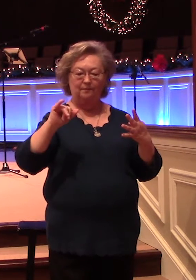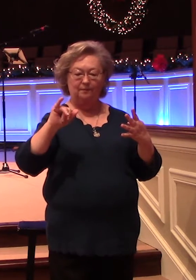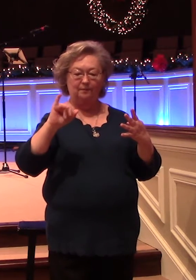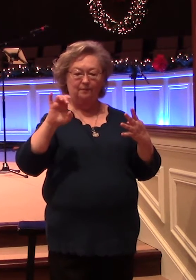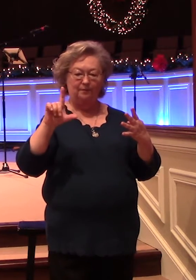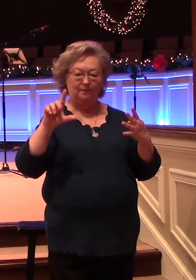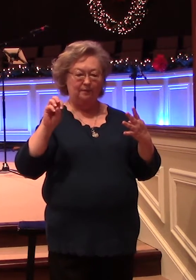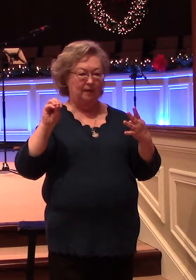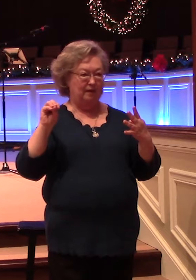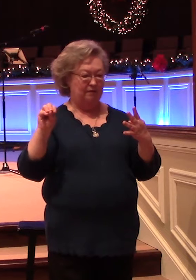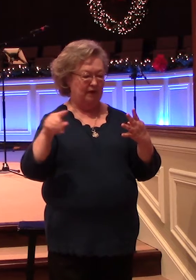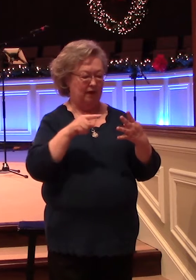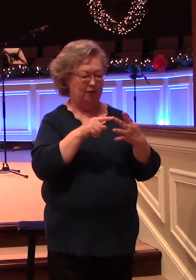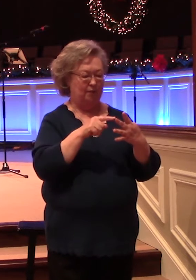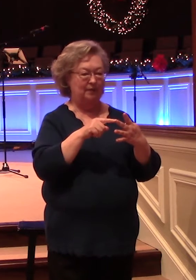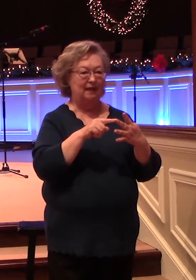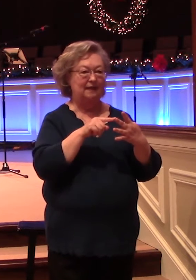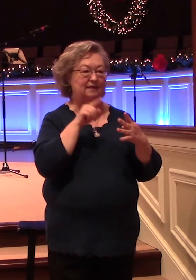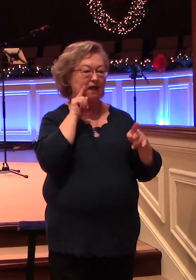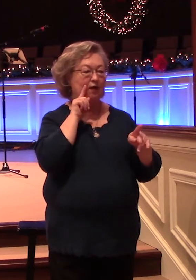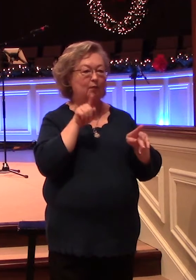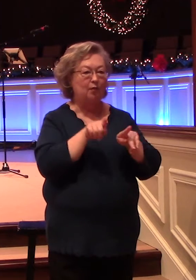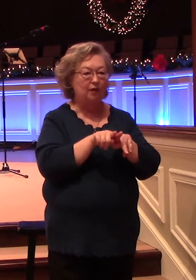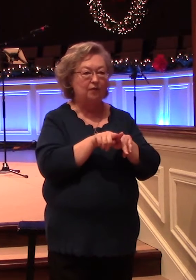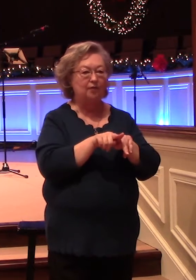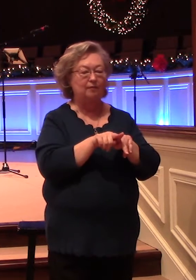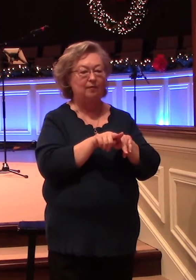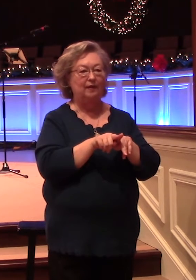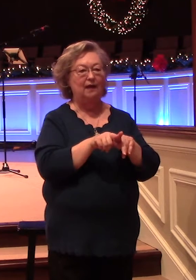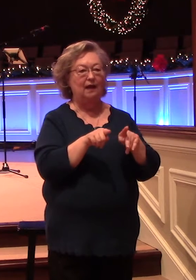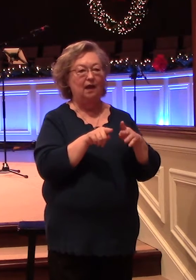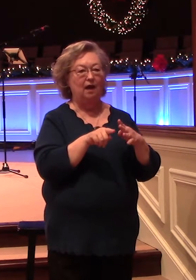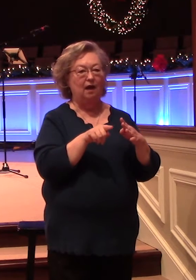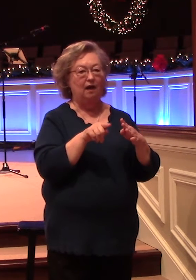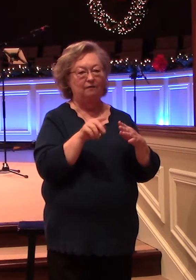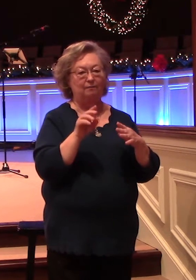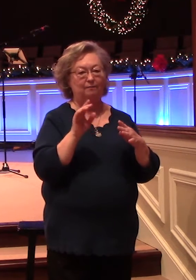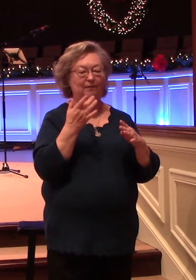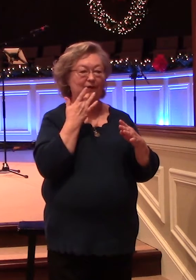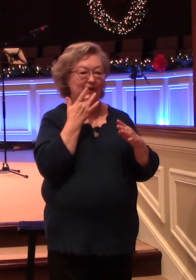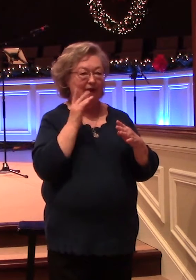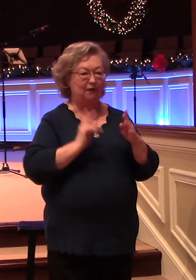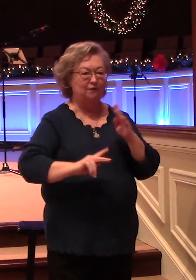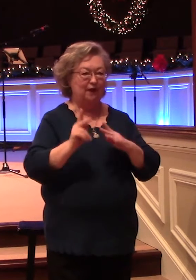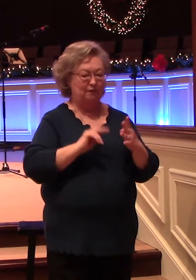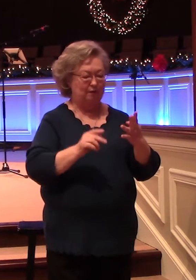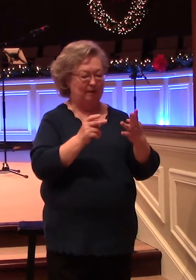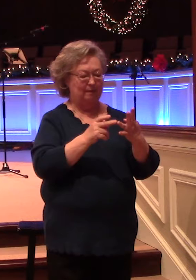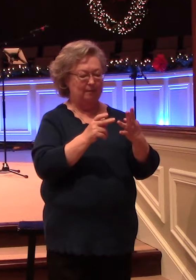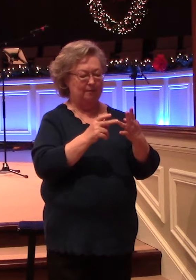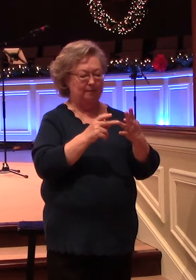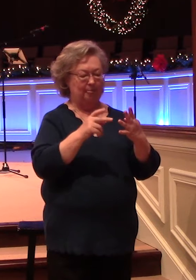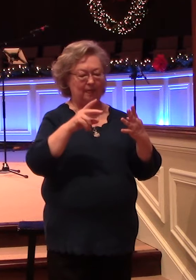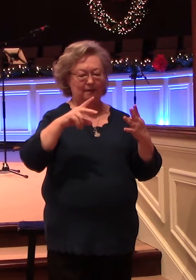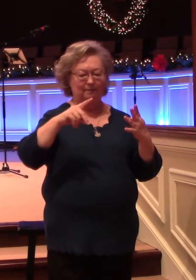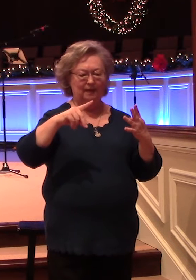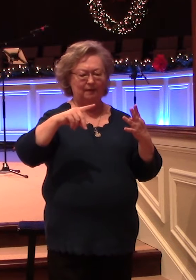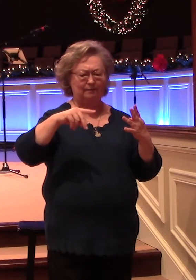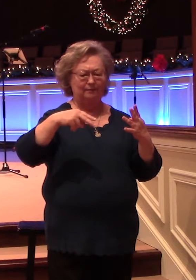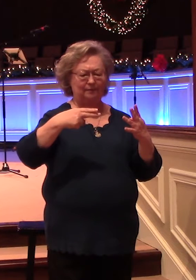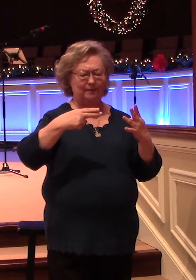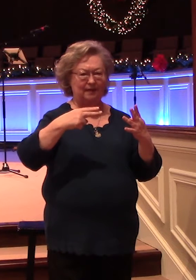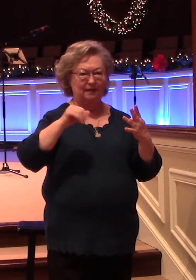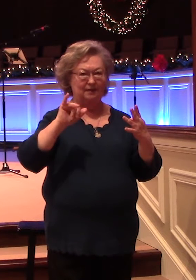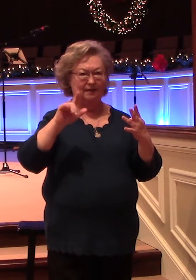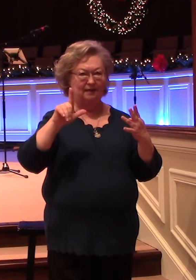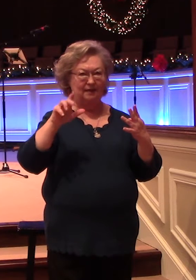choose, our family. Phileo speaks of the love we do get to choose, our friends. Eros speaks of romantic love,